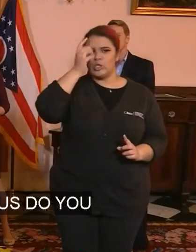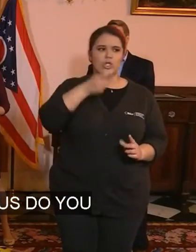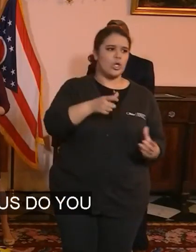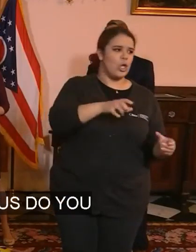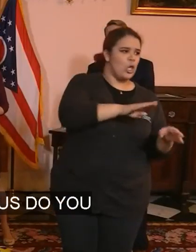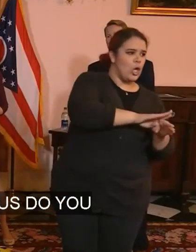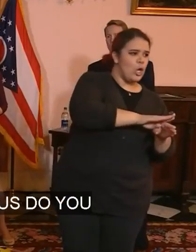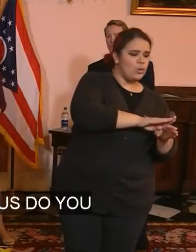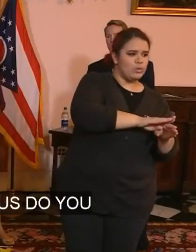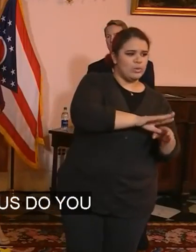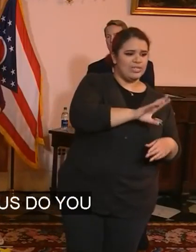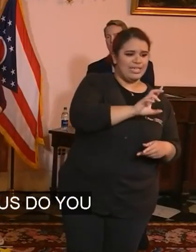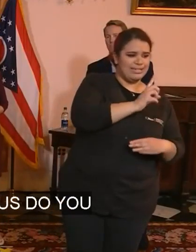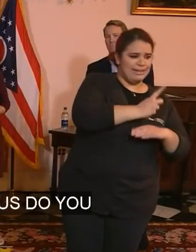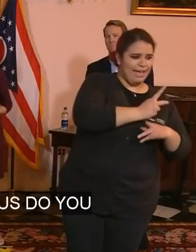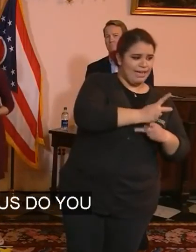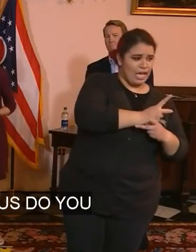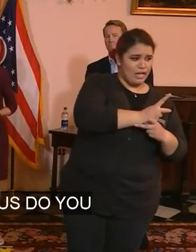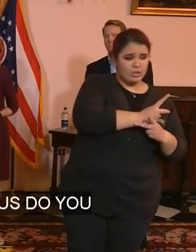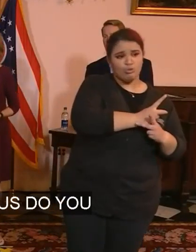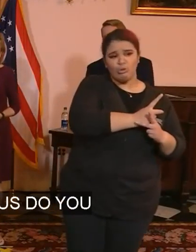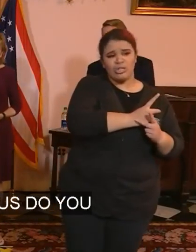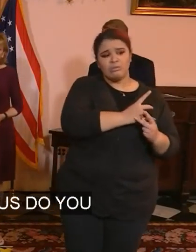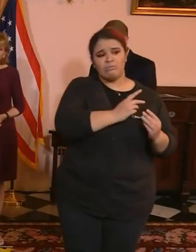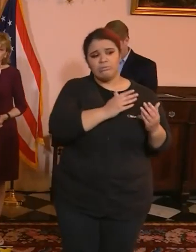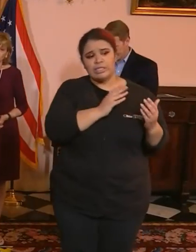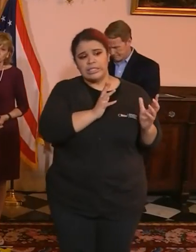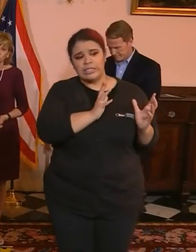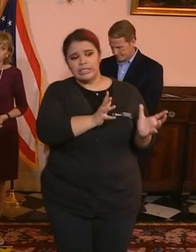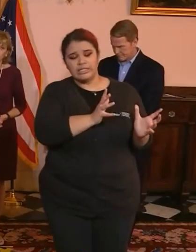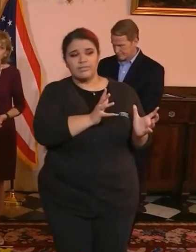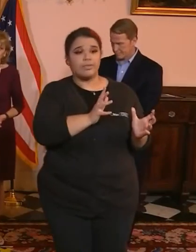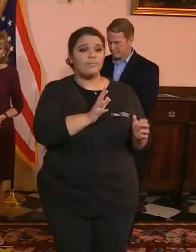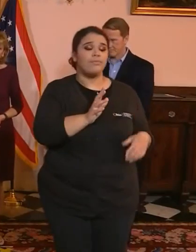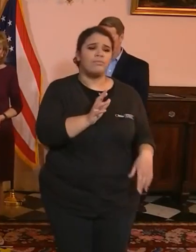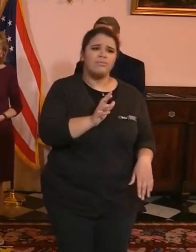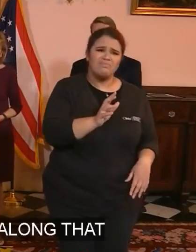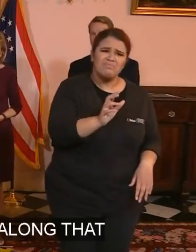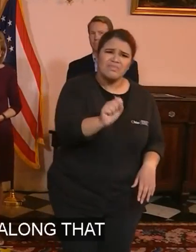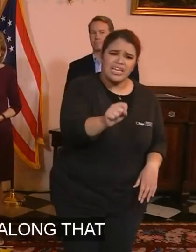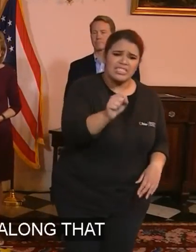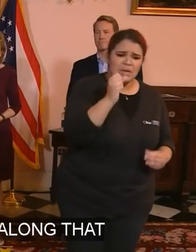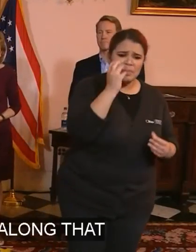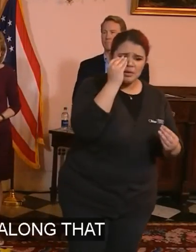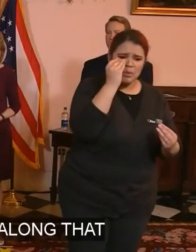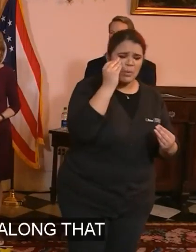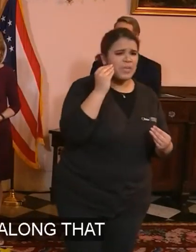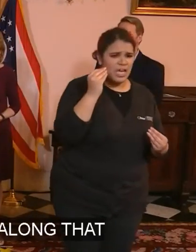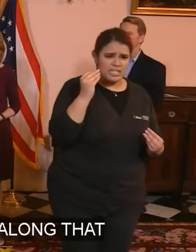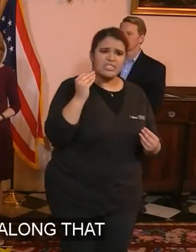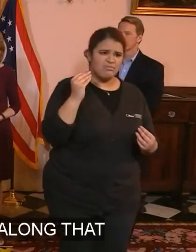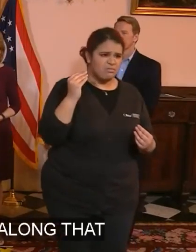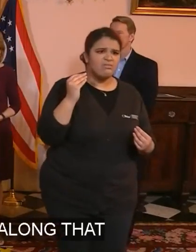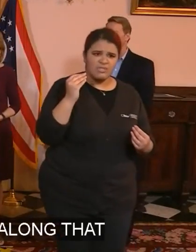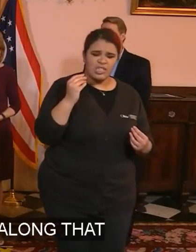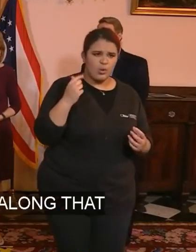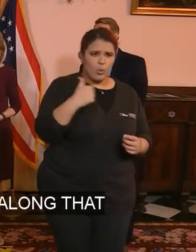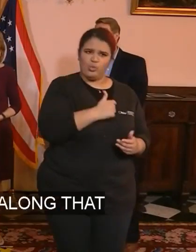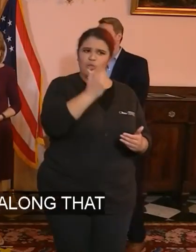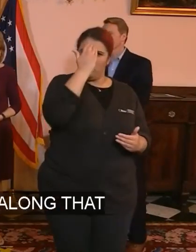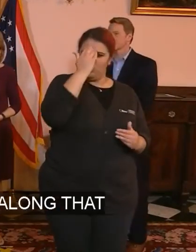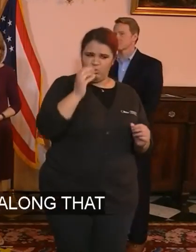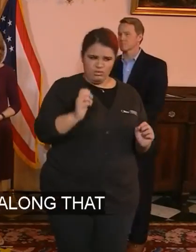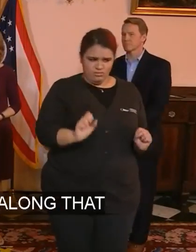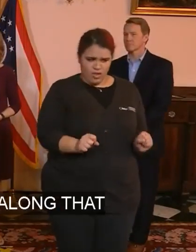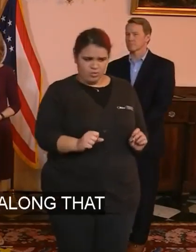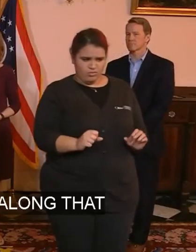and we knew all along that a child can get this, and so yes, we certainly think about that. Look,